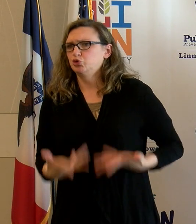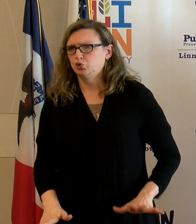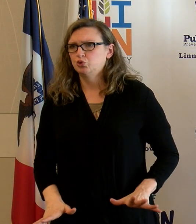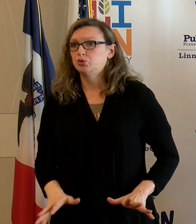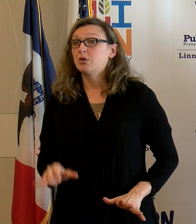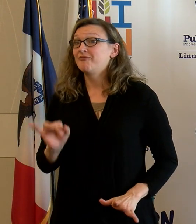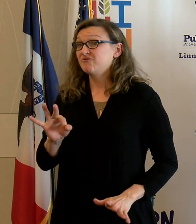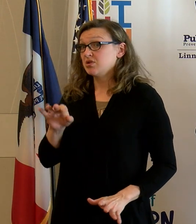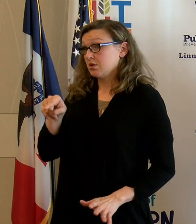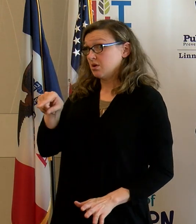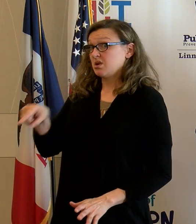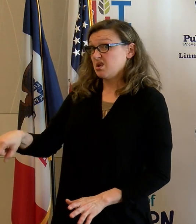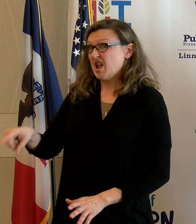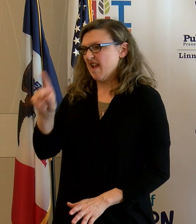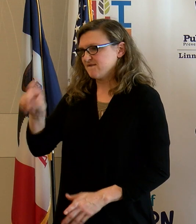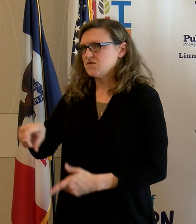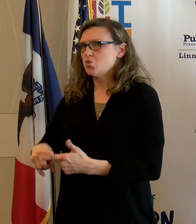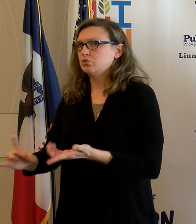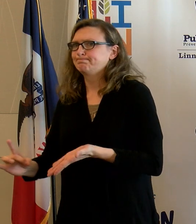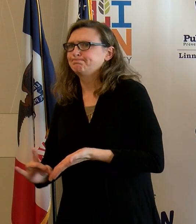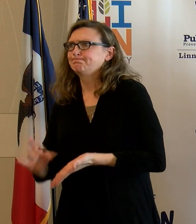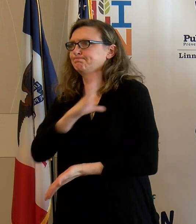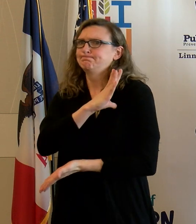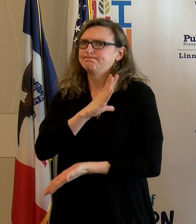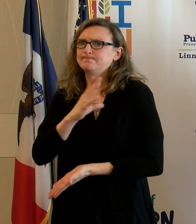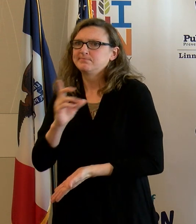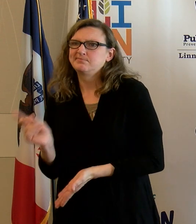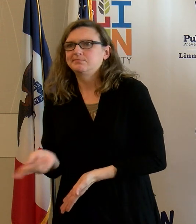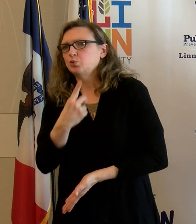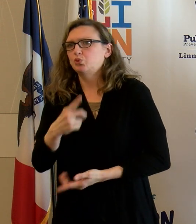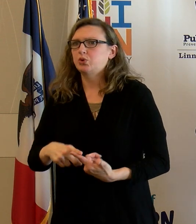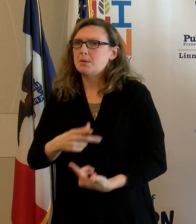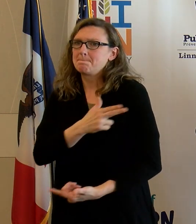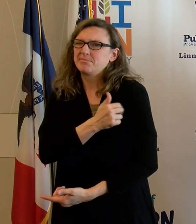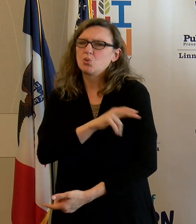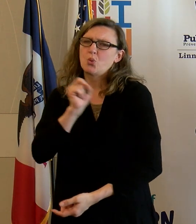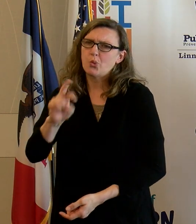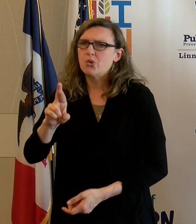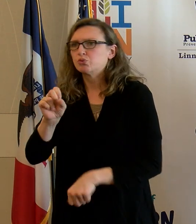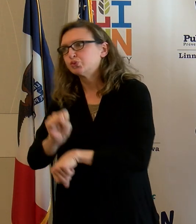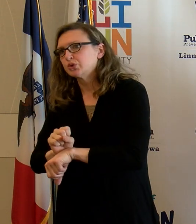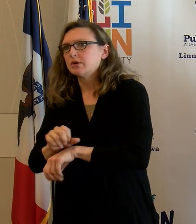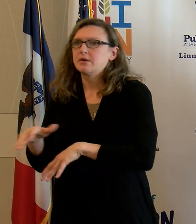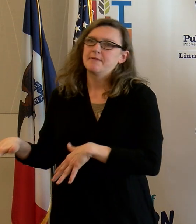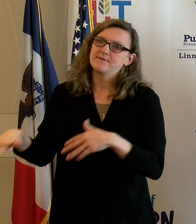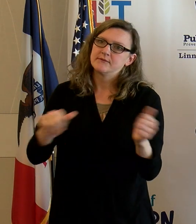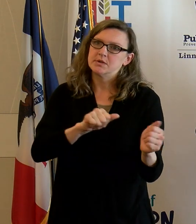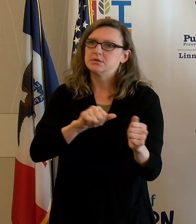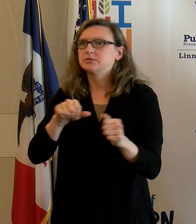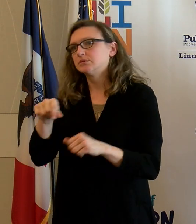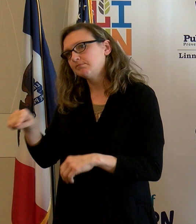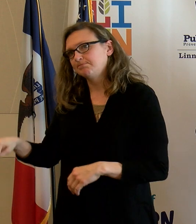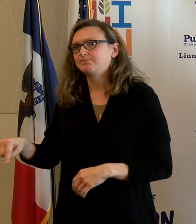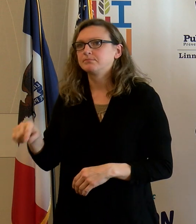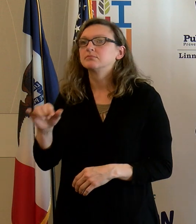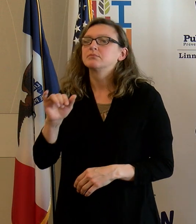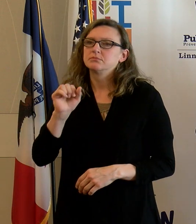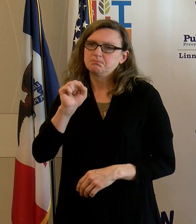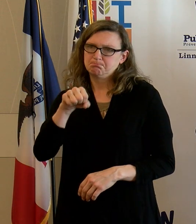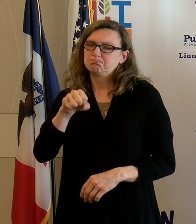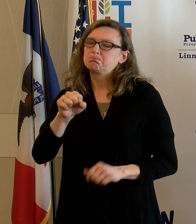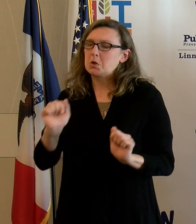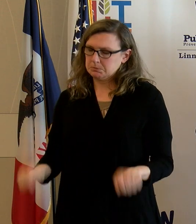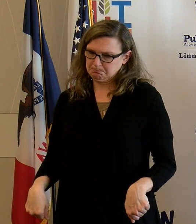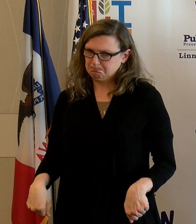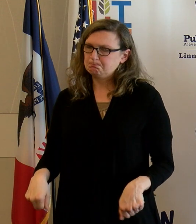facility. So if they were work release inmates who come and go constantly, if they were serving time for a sentence, the court